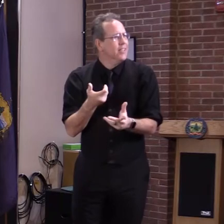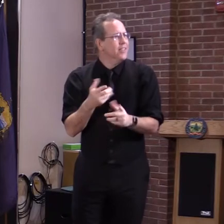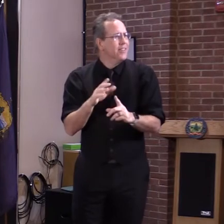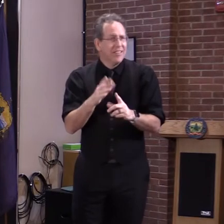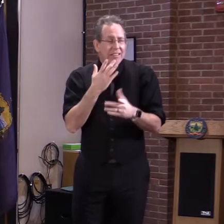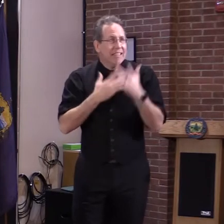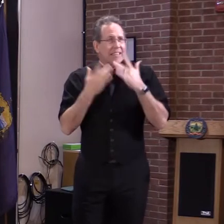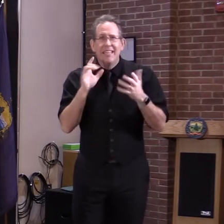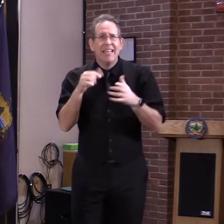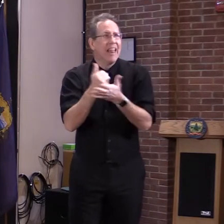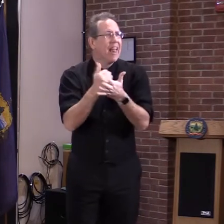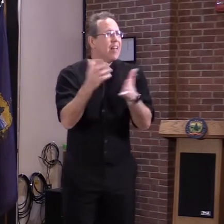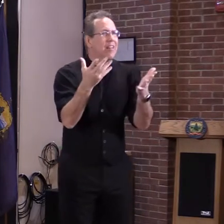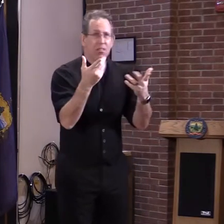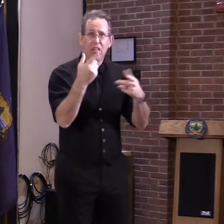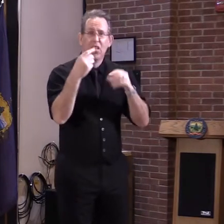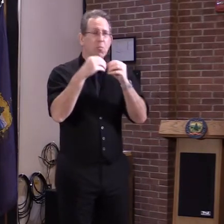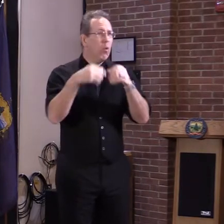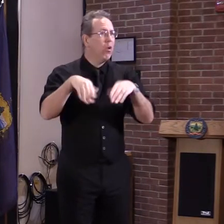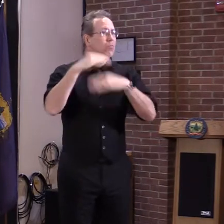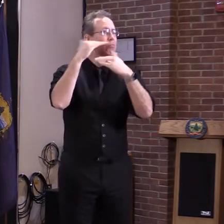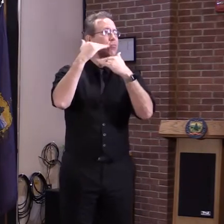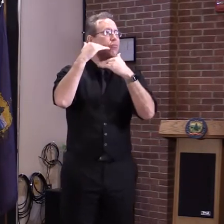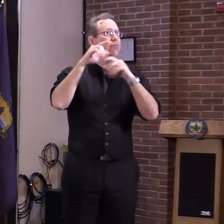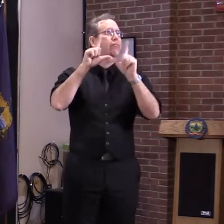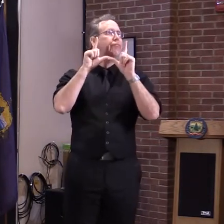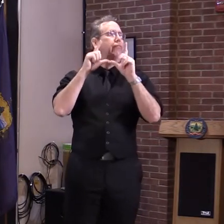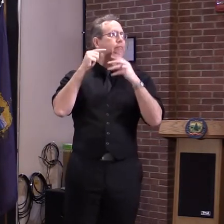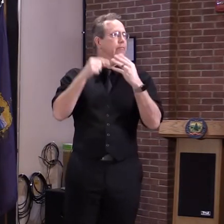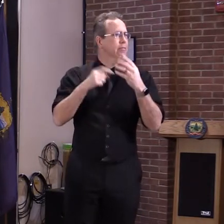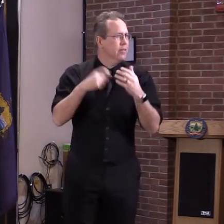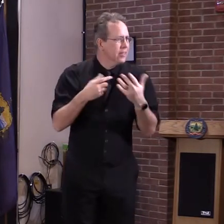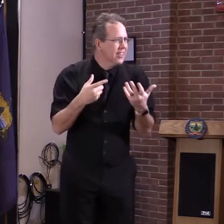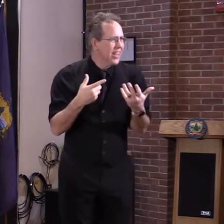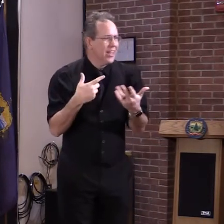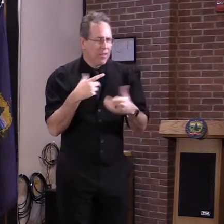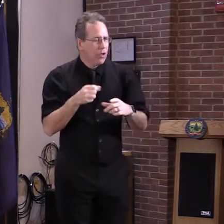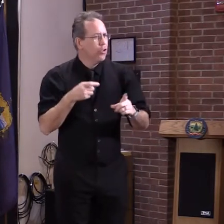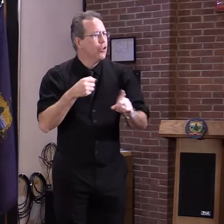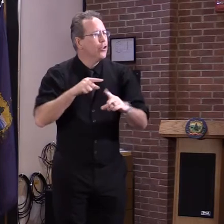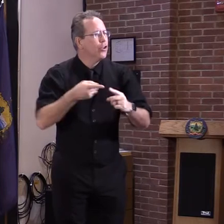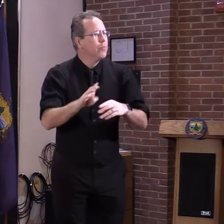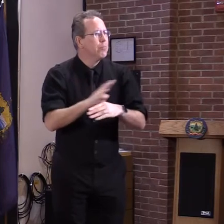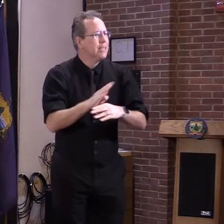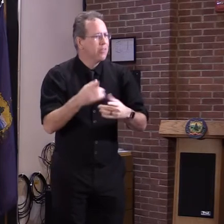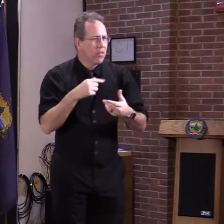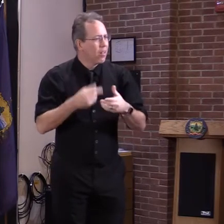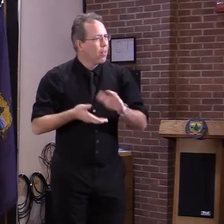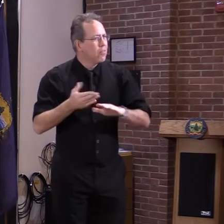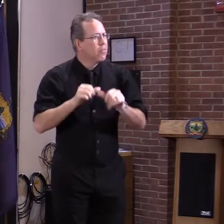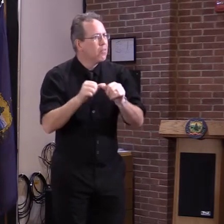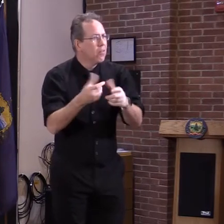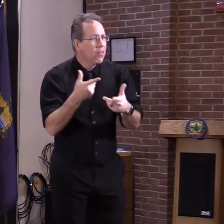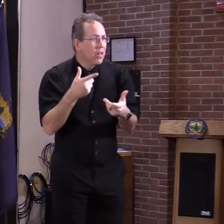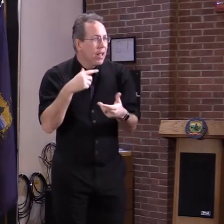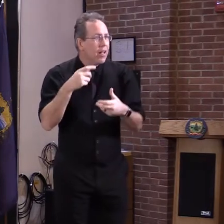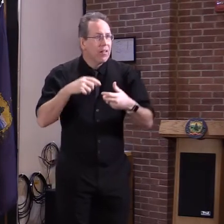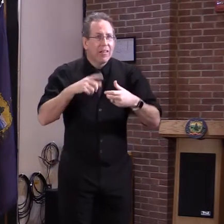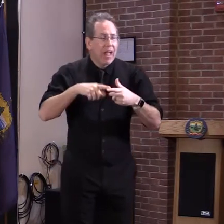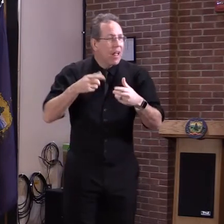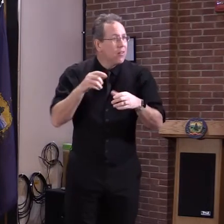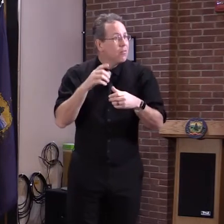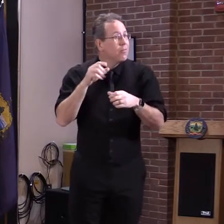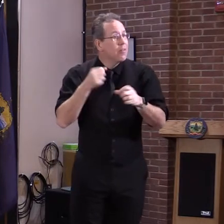again, of those smaller entities to continue to do the work in the trades and so forth that I've spoken